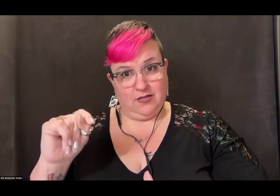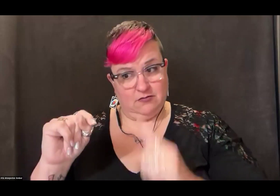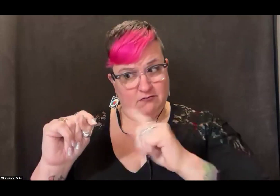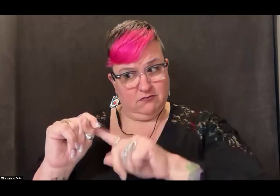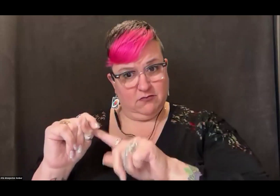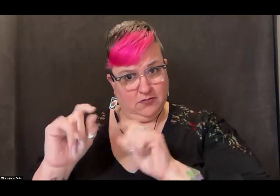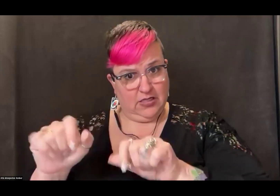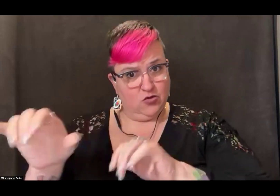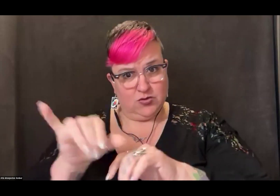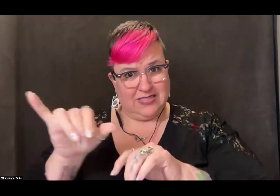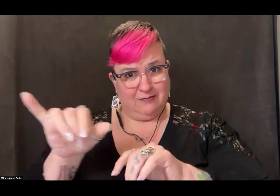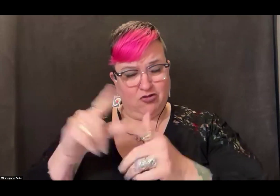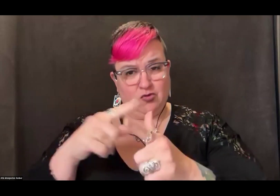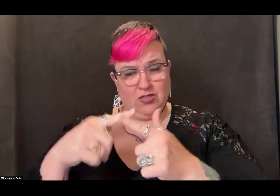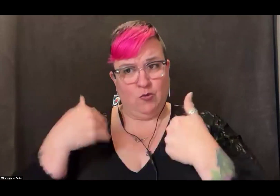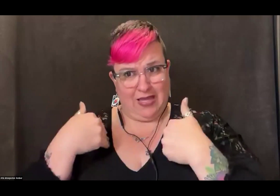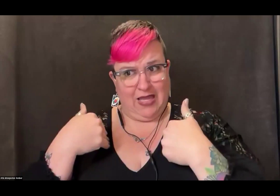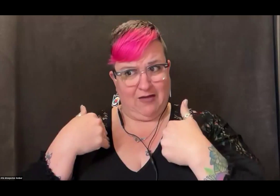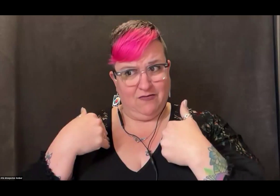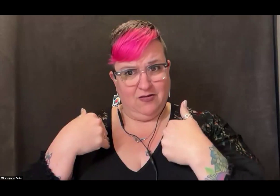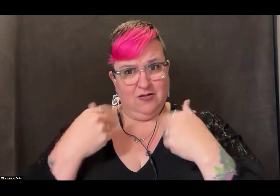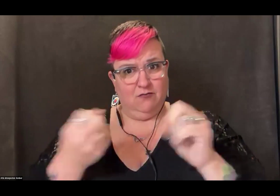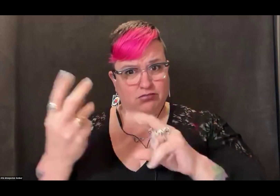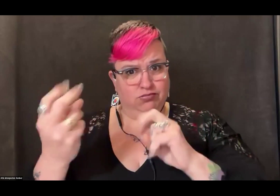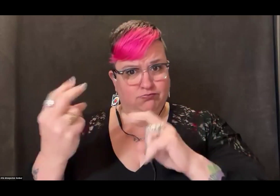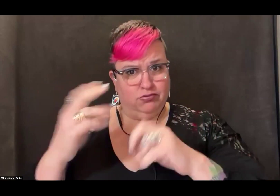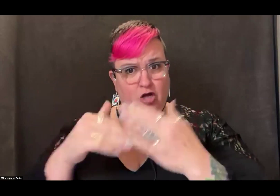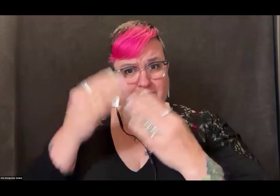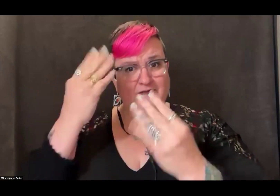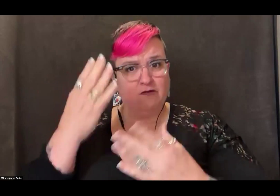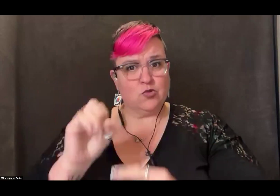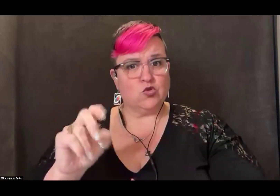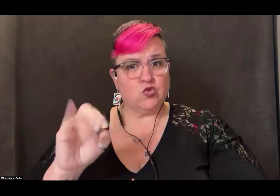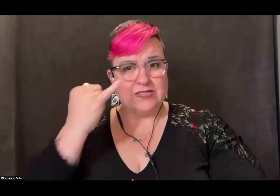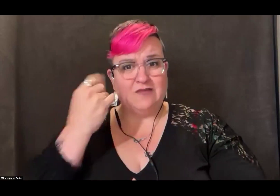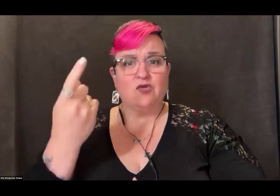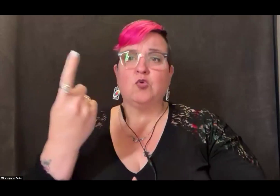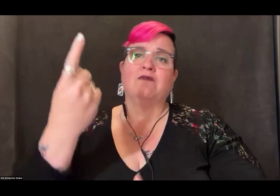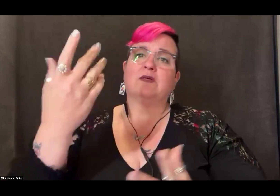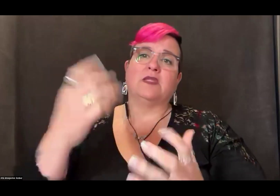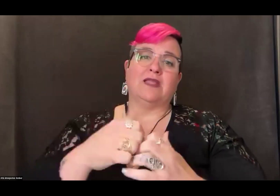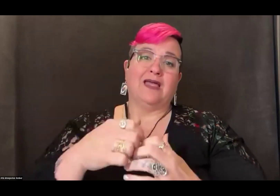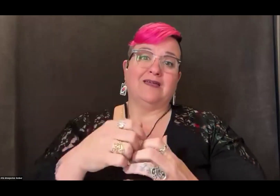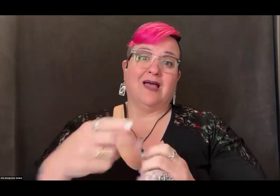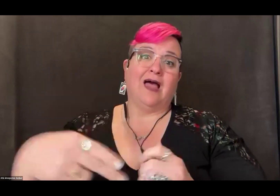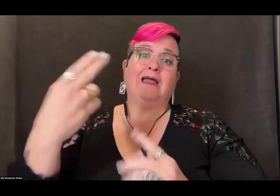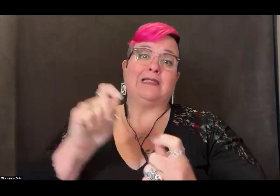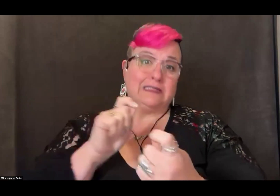do something similar, so it does have to pull from that information source if you were doing something like highly